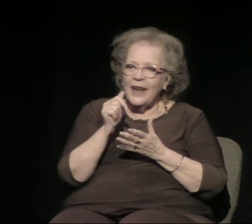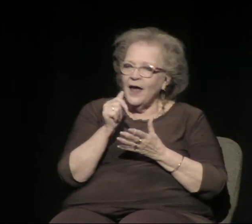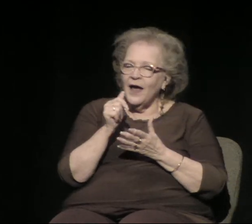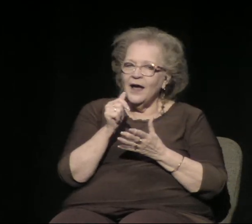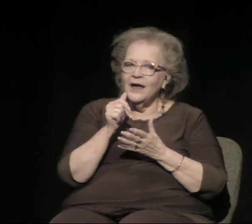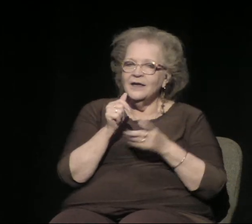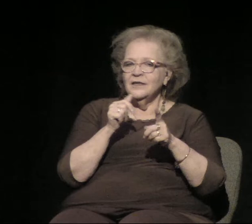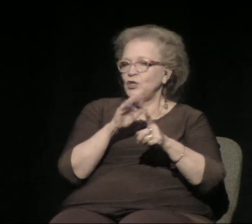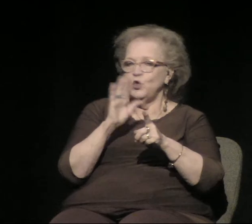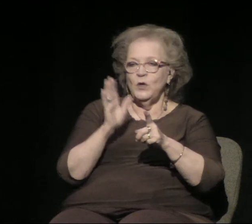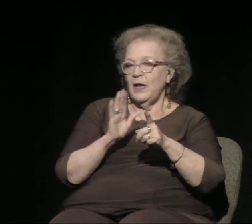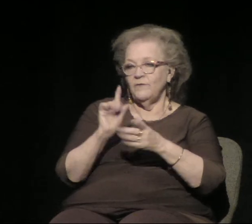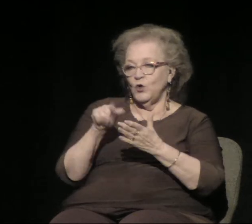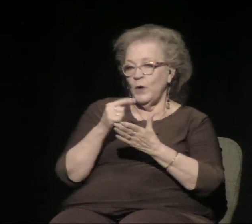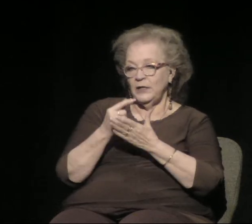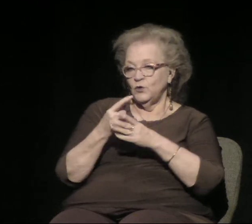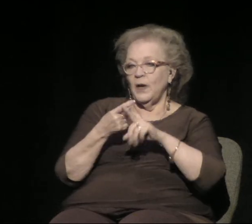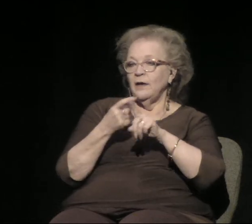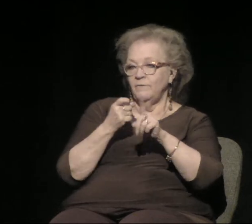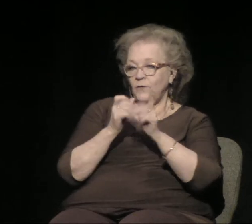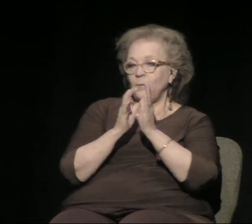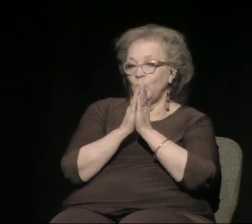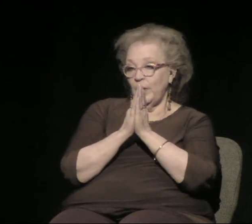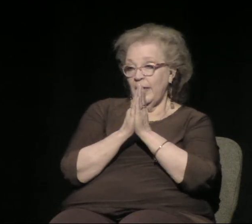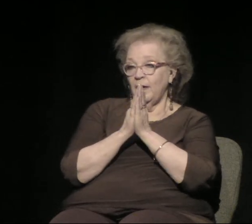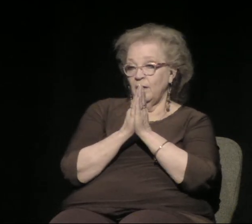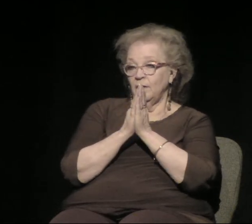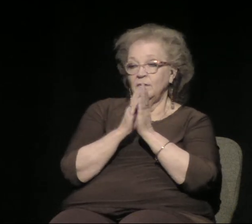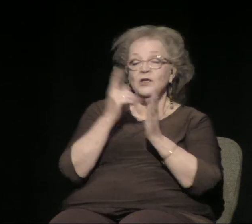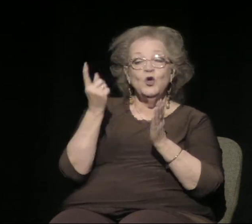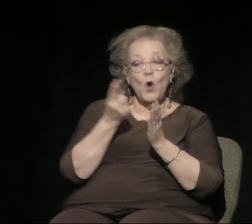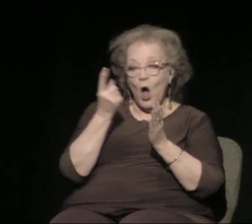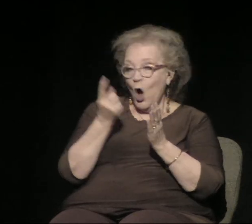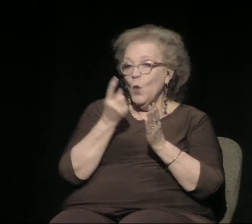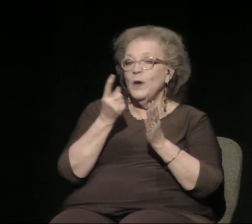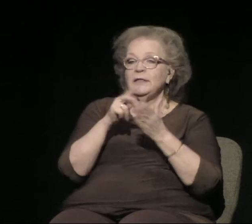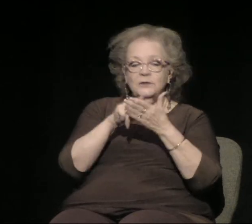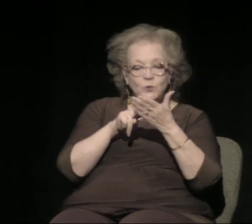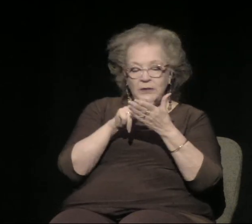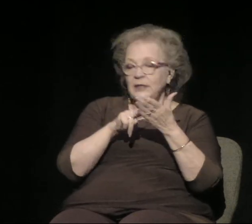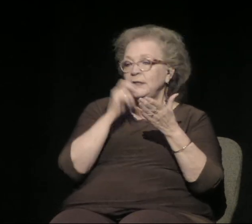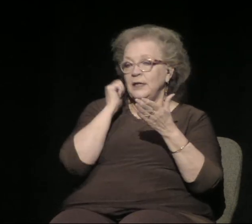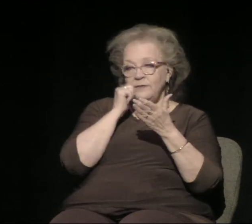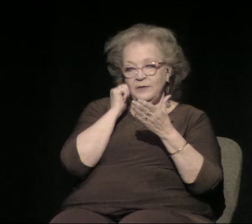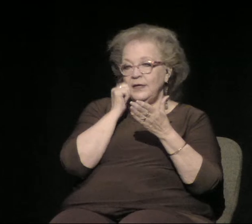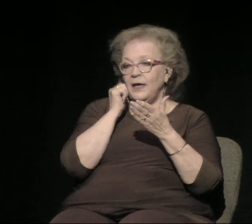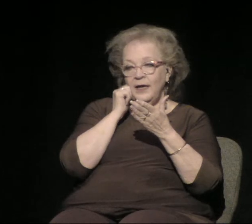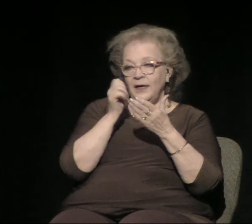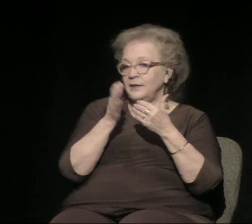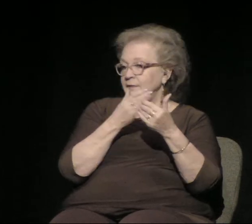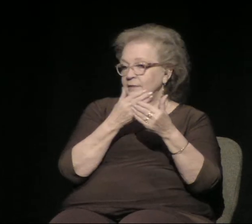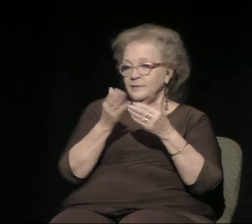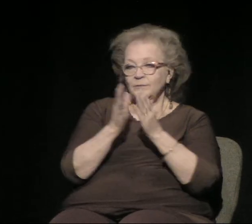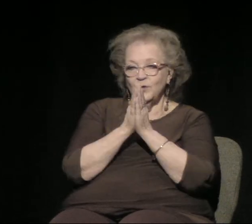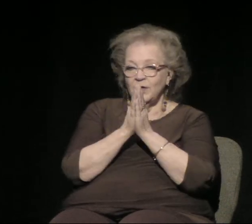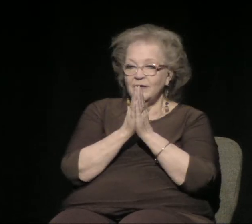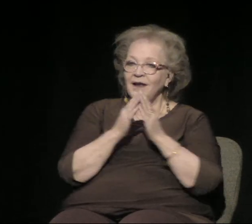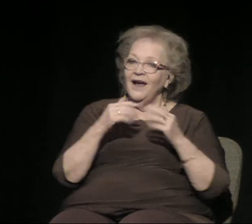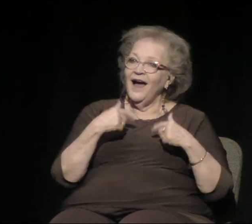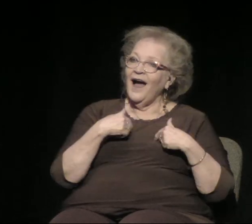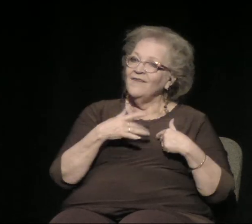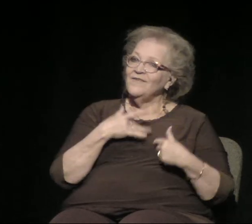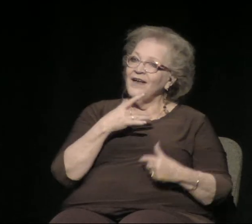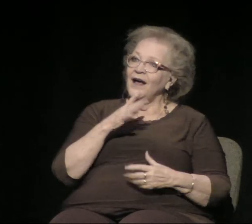something. He just said, you never graduate from prayer and reading of the scripture every day. I was so